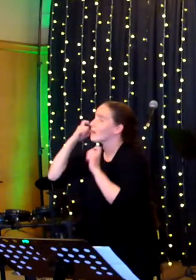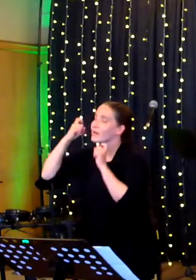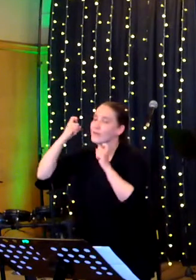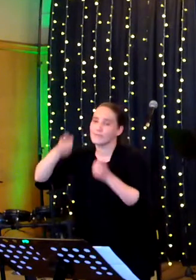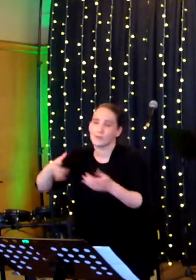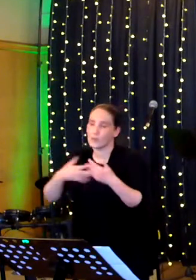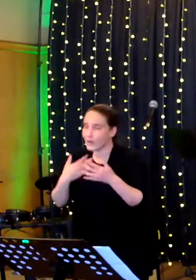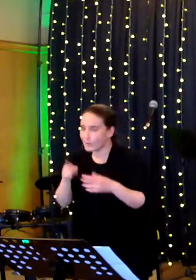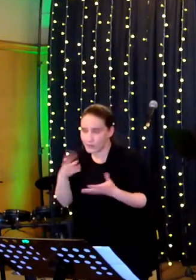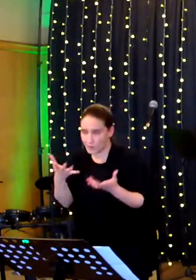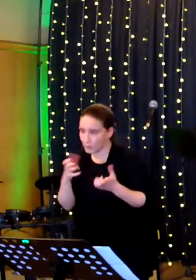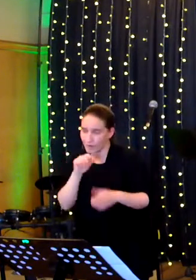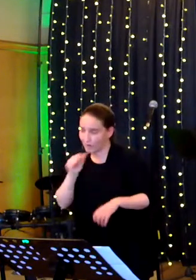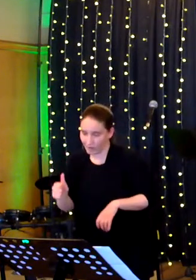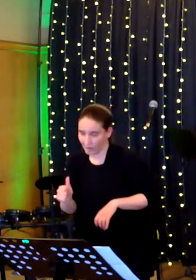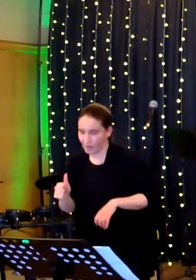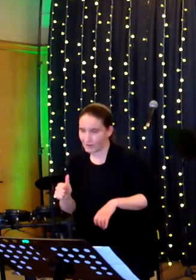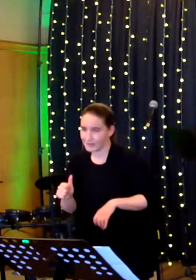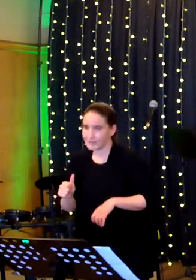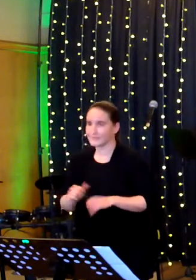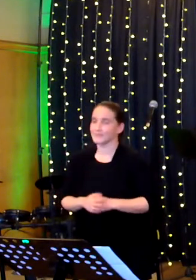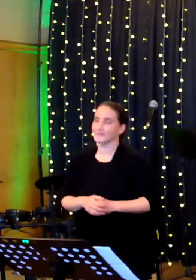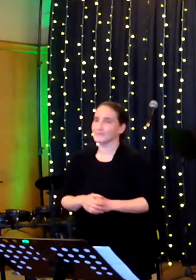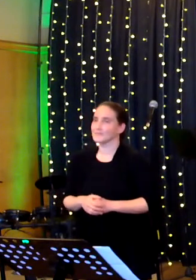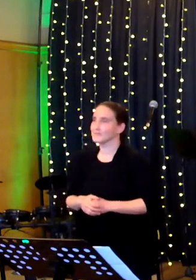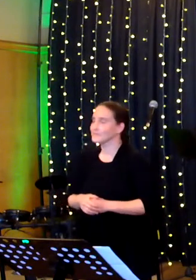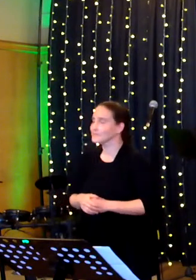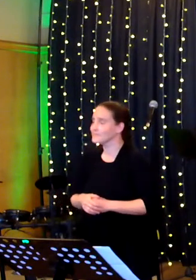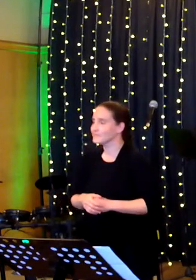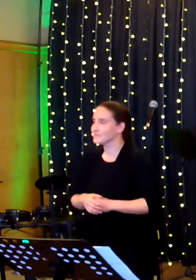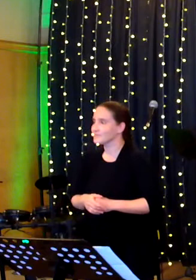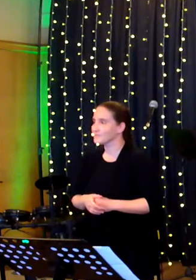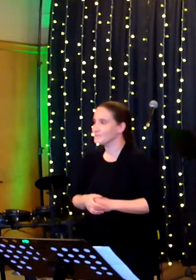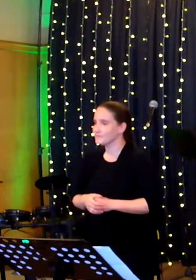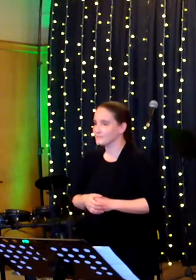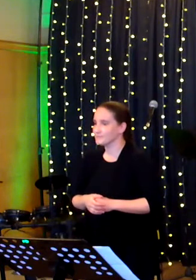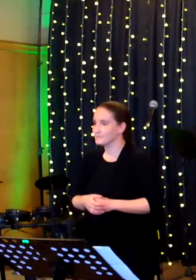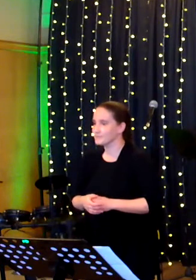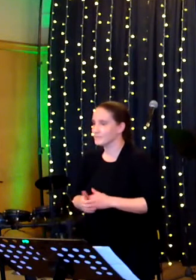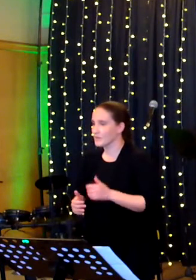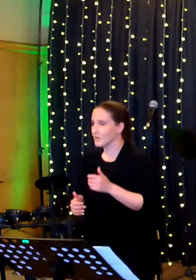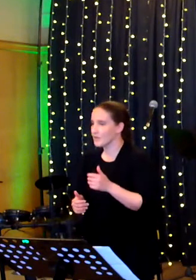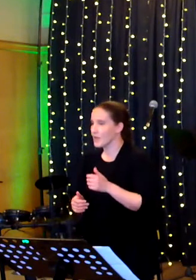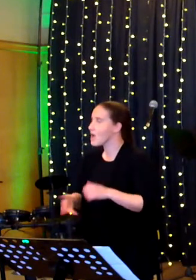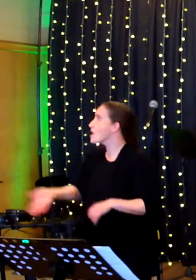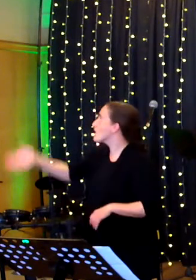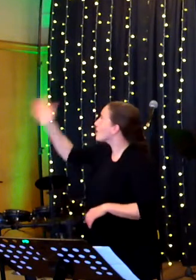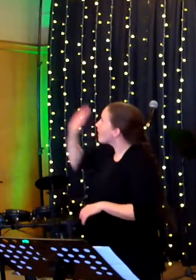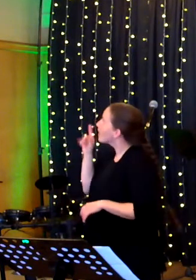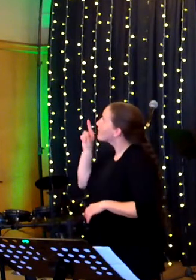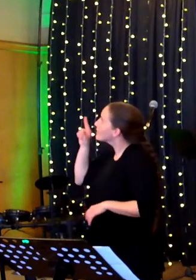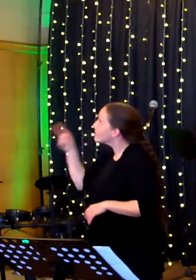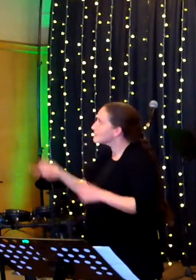okay? He's the sovereign God over all creation. But